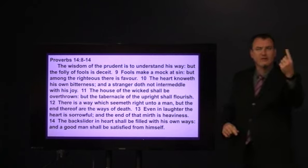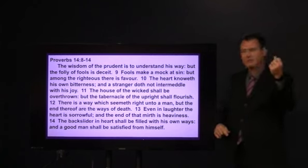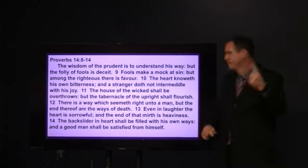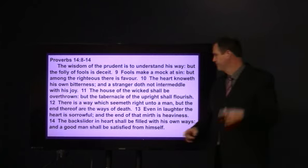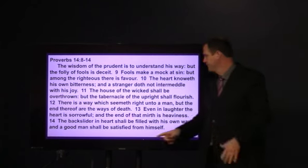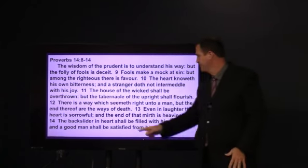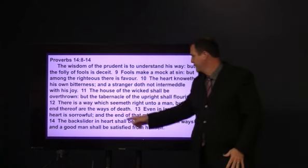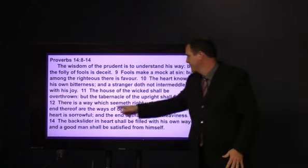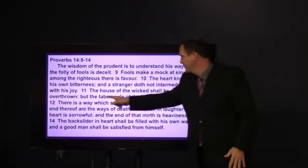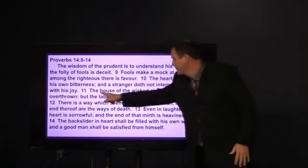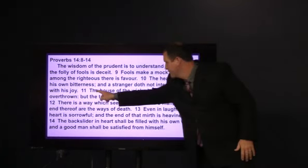Verse 11.